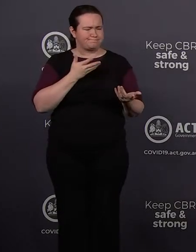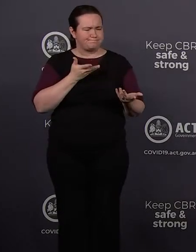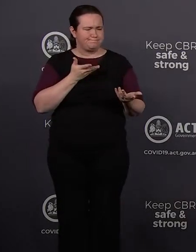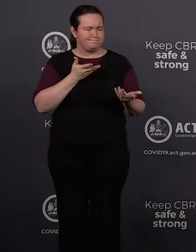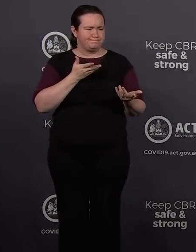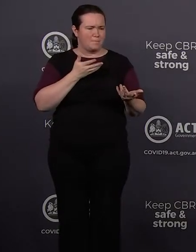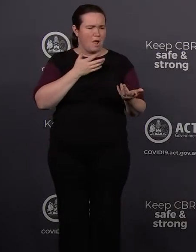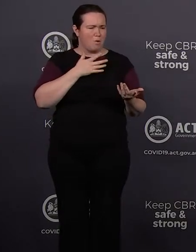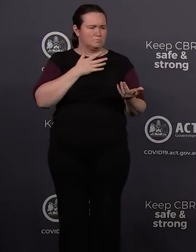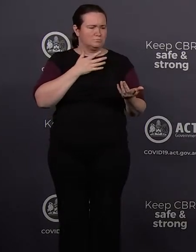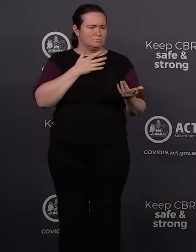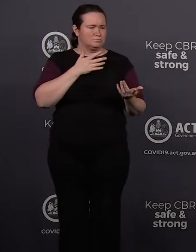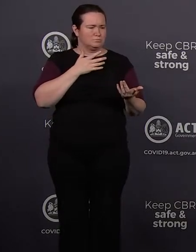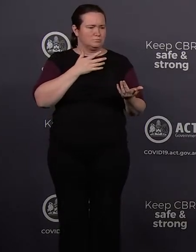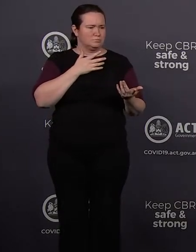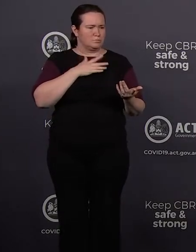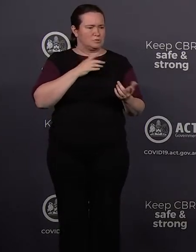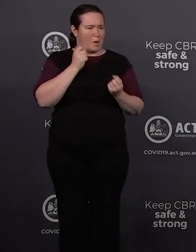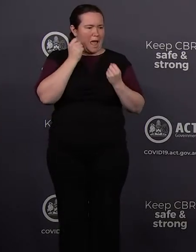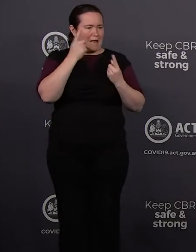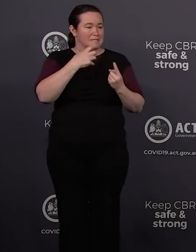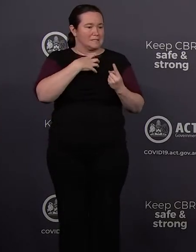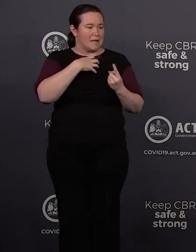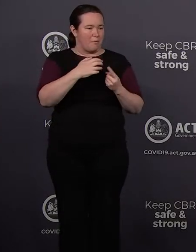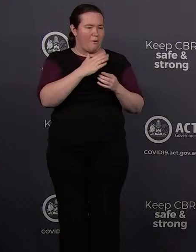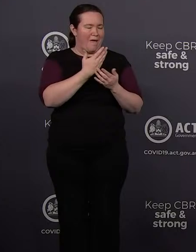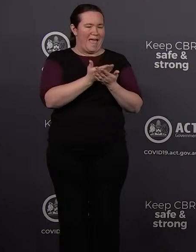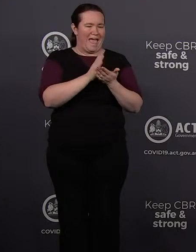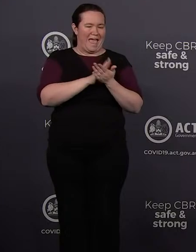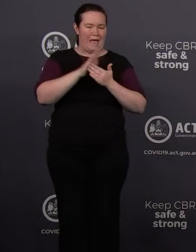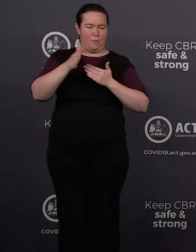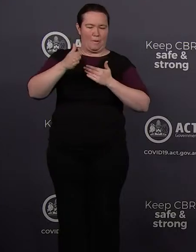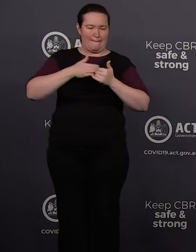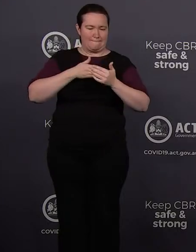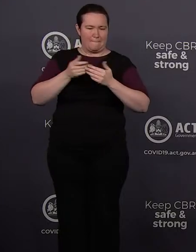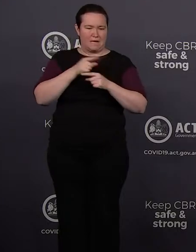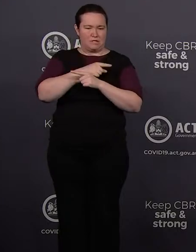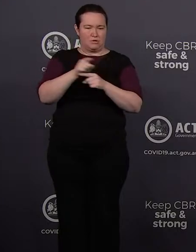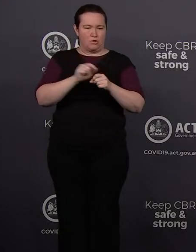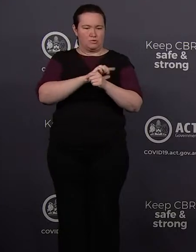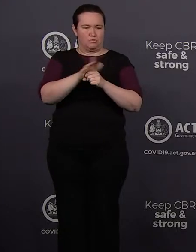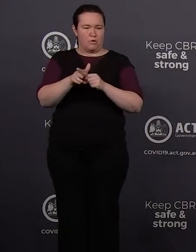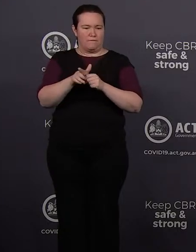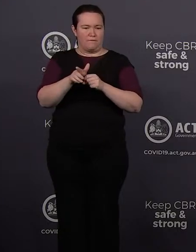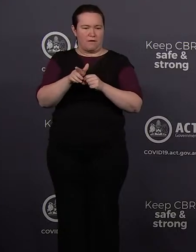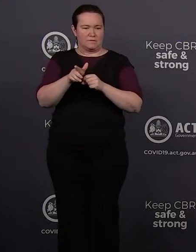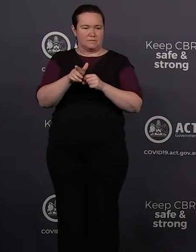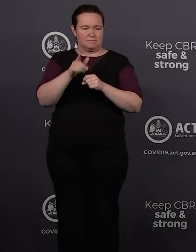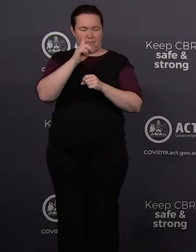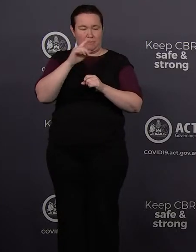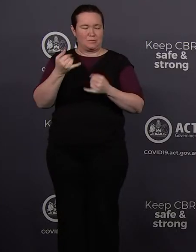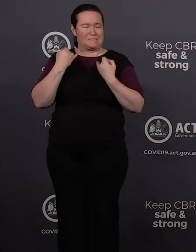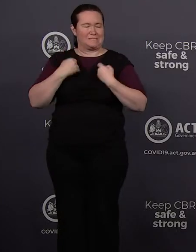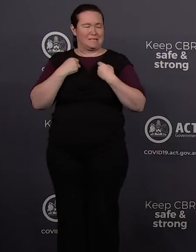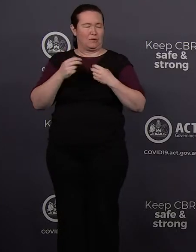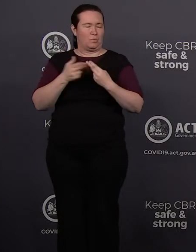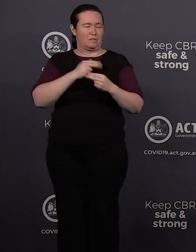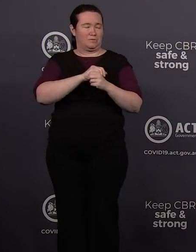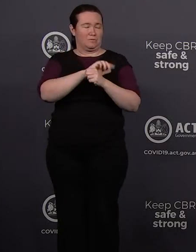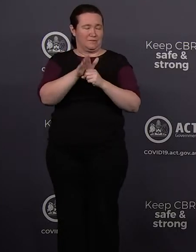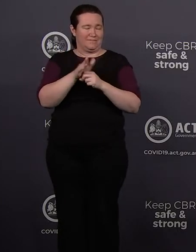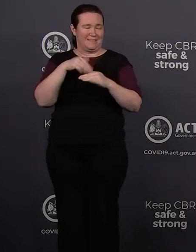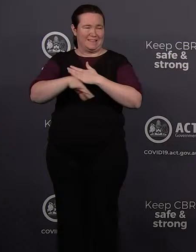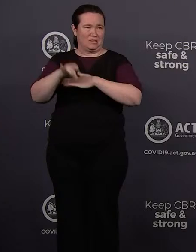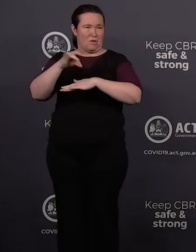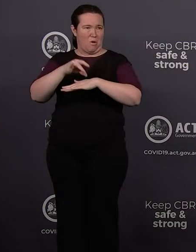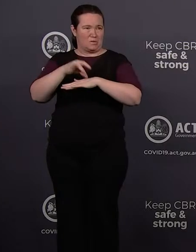more of an understanding of how we're managing our COVID patients in hospital and the rest of the patients we have in hospital. Is that a question to put to you or the Health